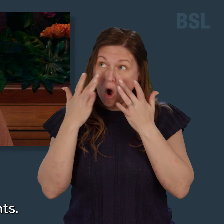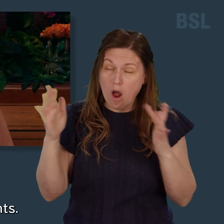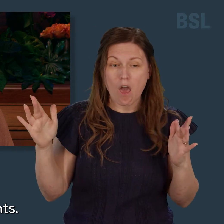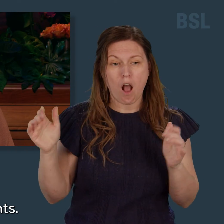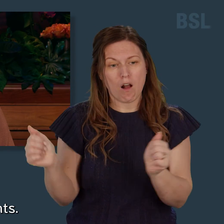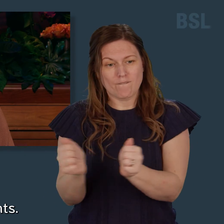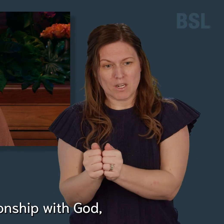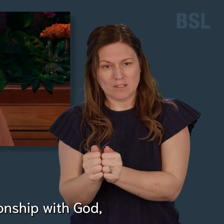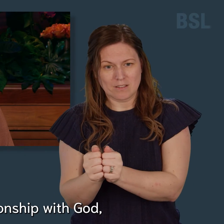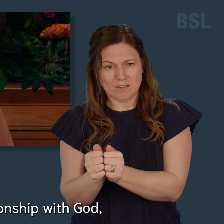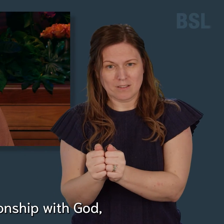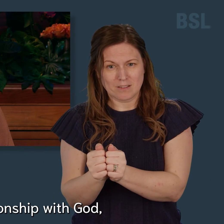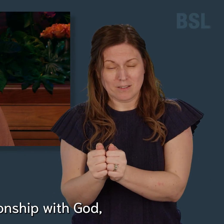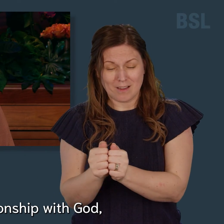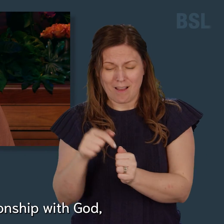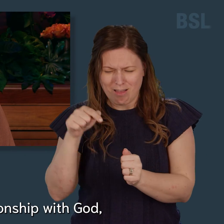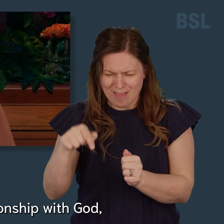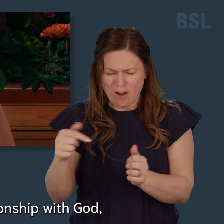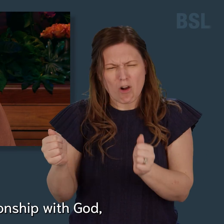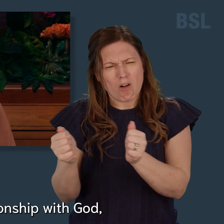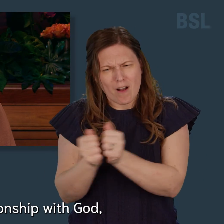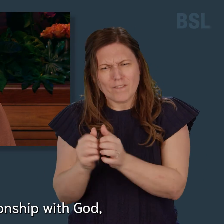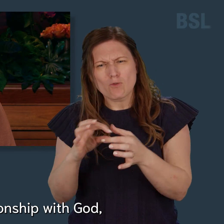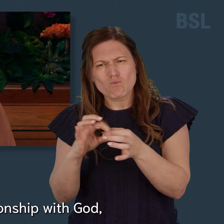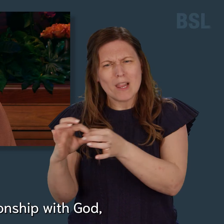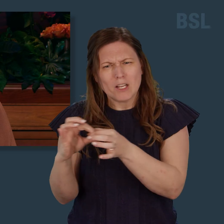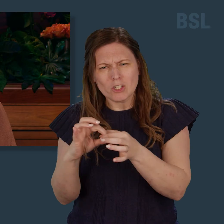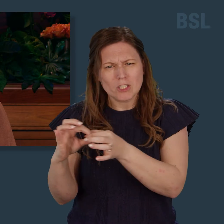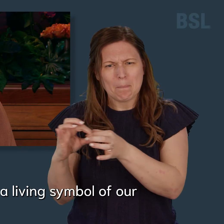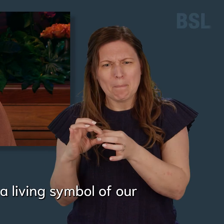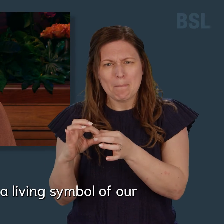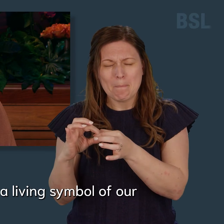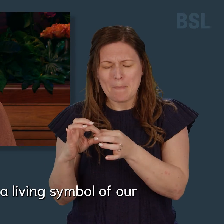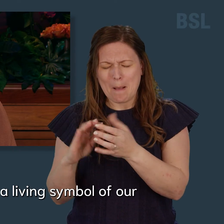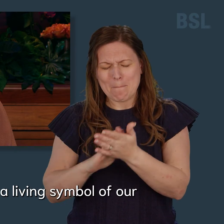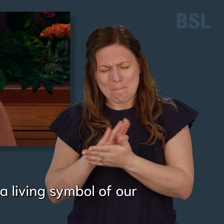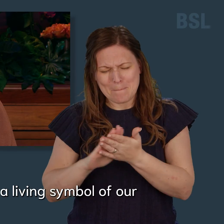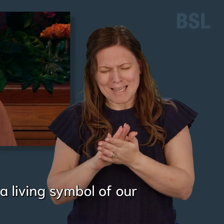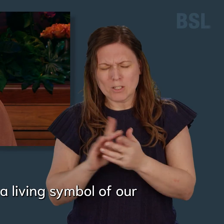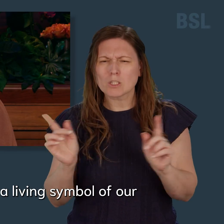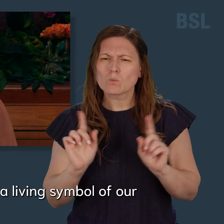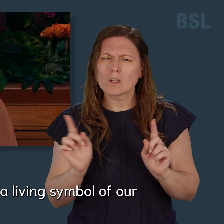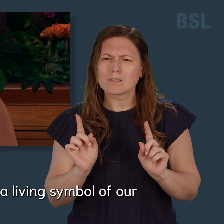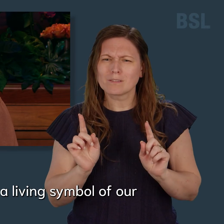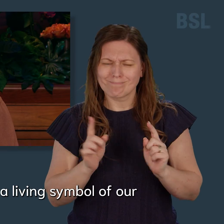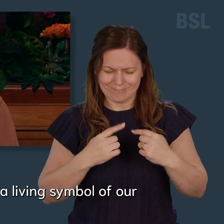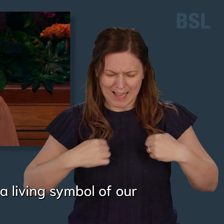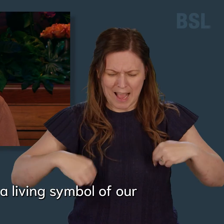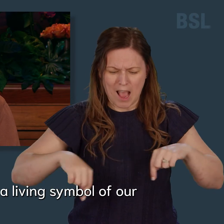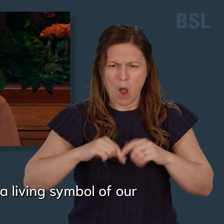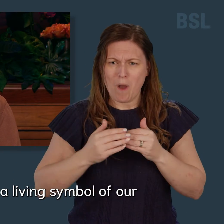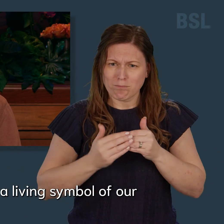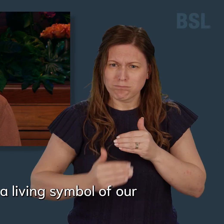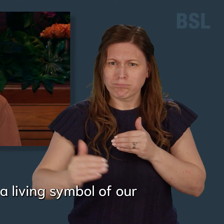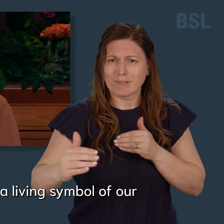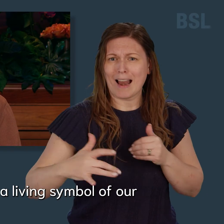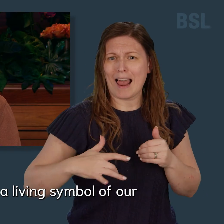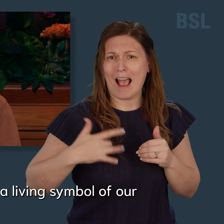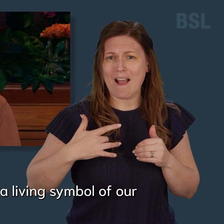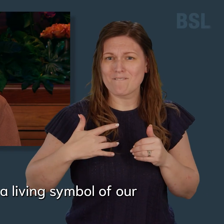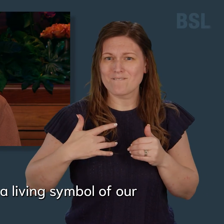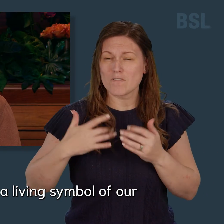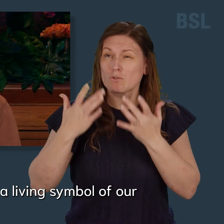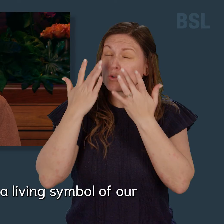covenants. Through a covenant relationship with God, our own lives can become a living symbol of